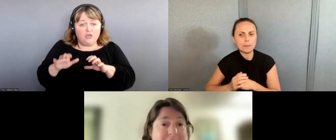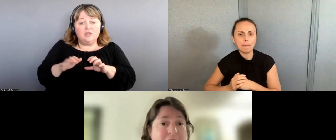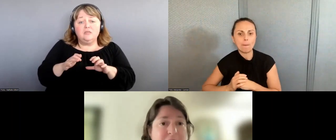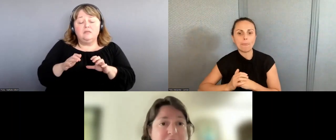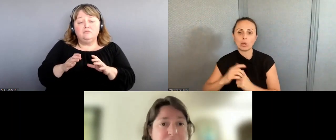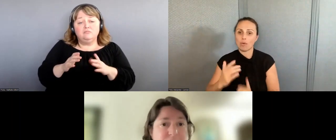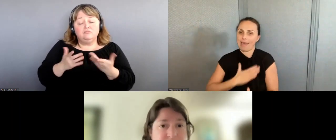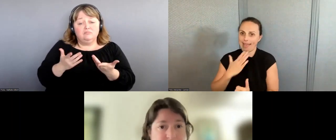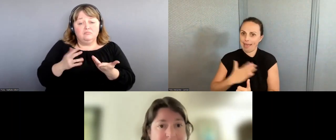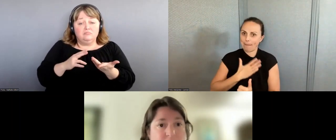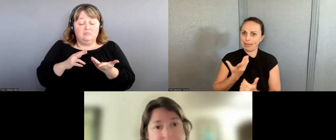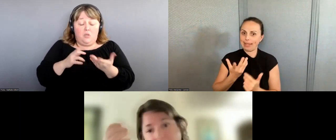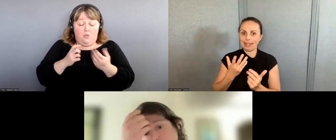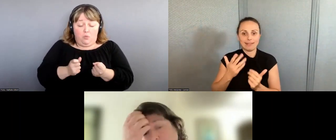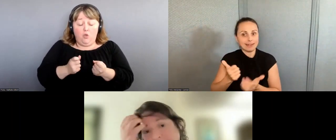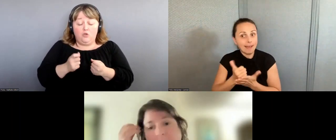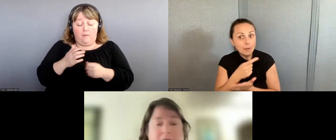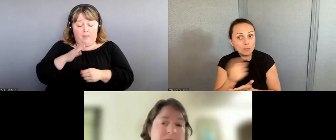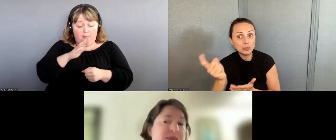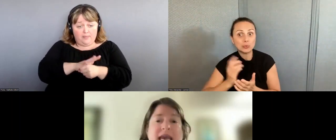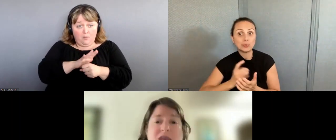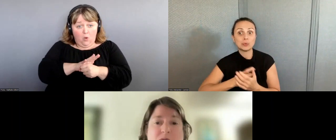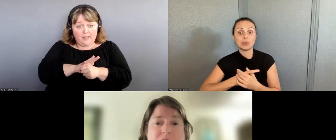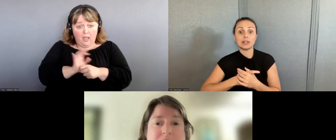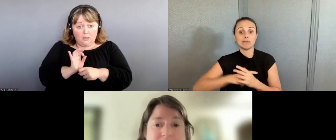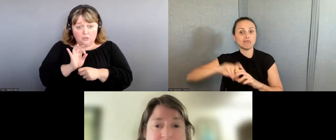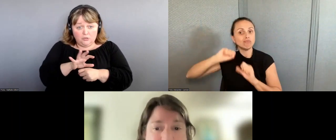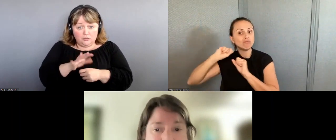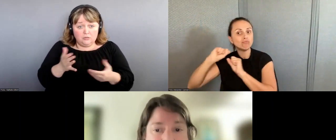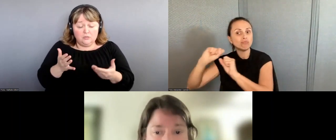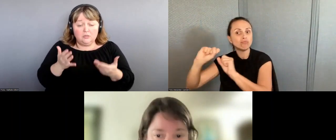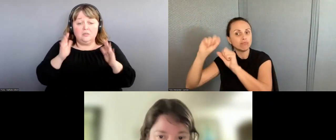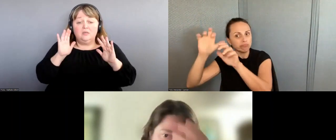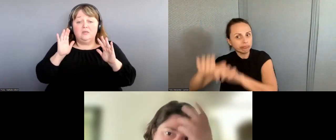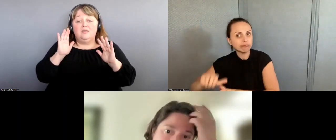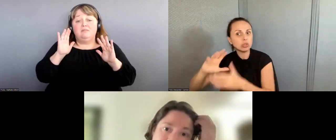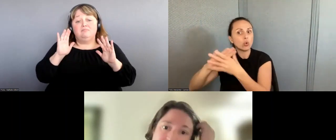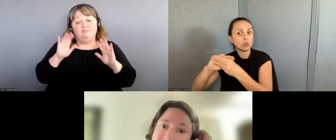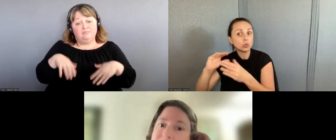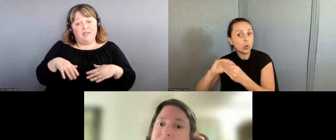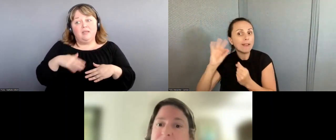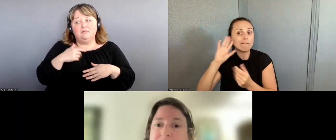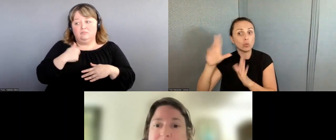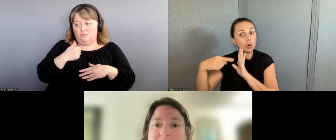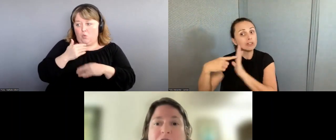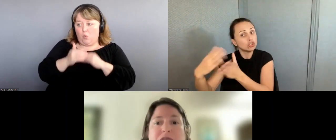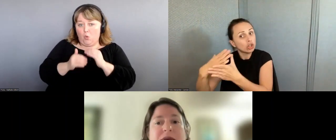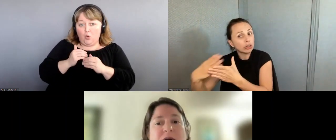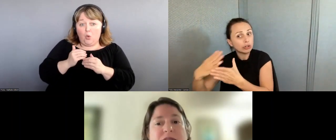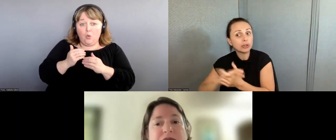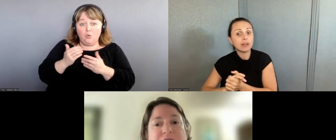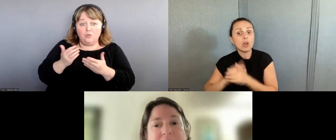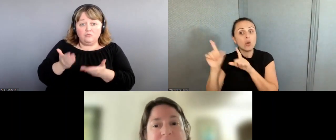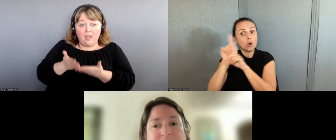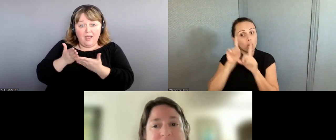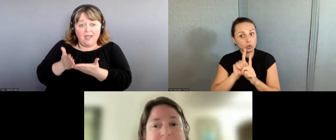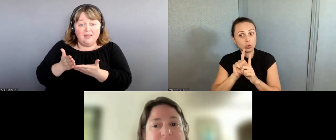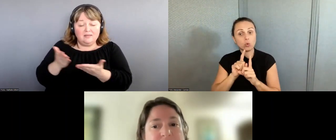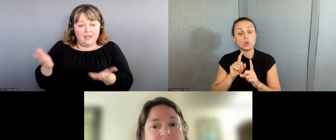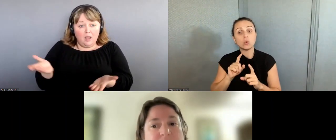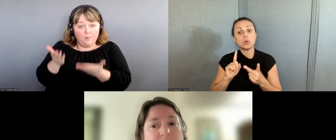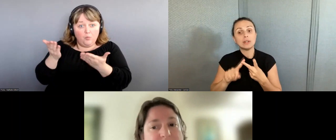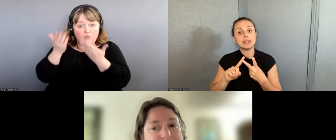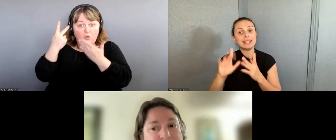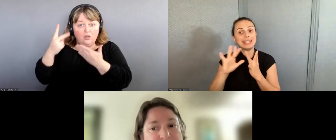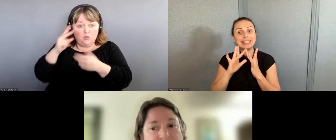be happy to help you get your story out if that's something that you would like to do. You can also find the